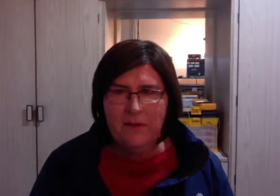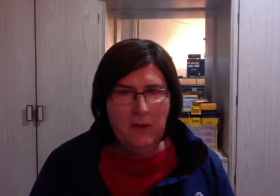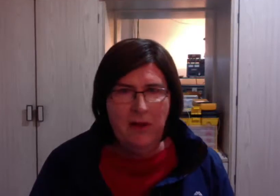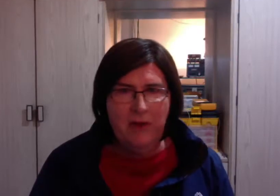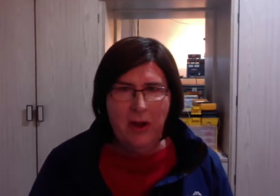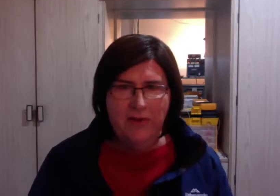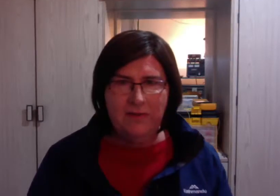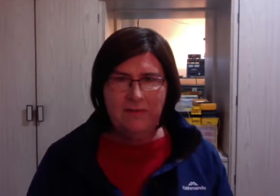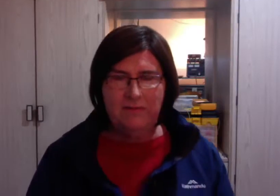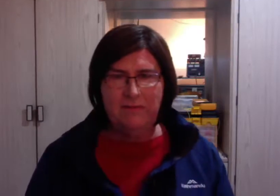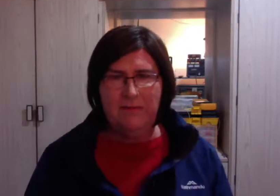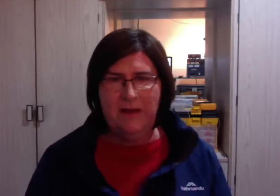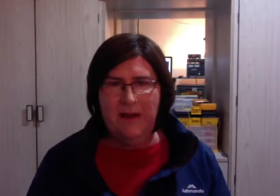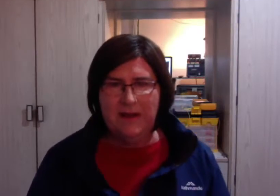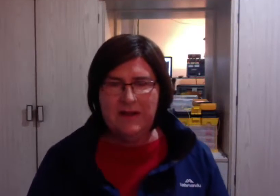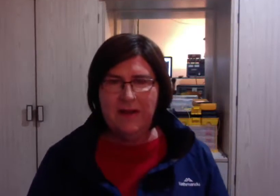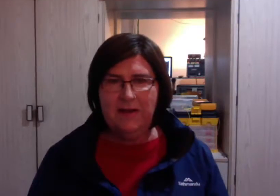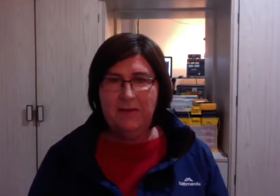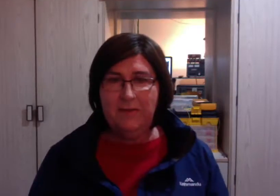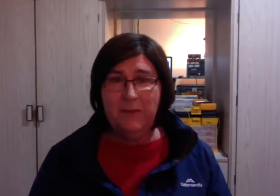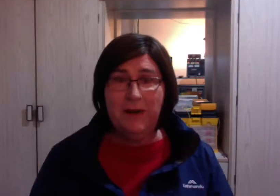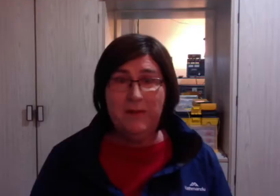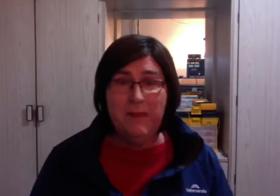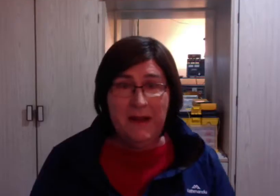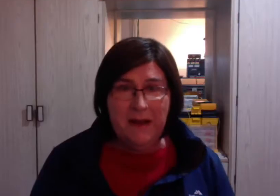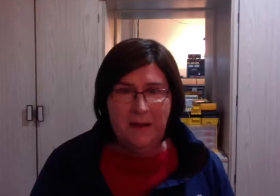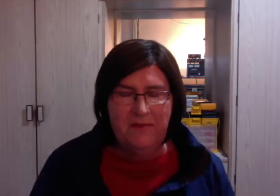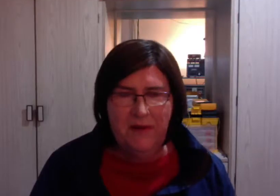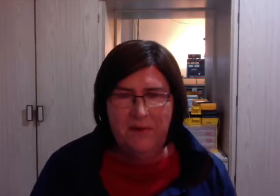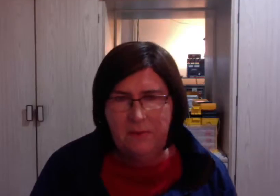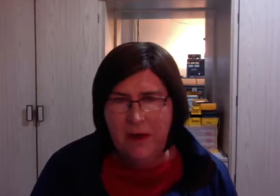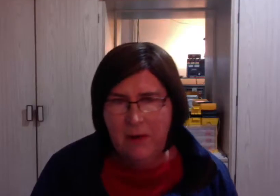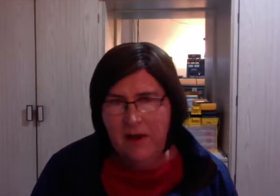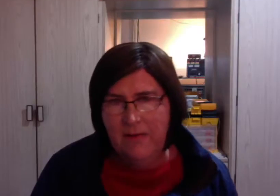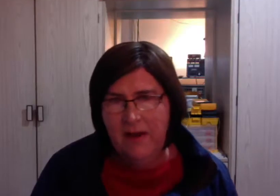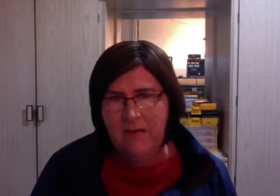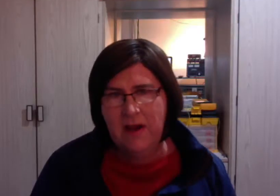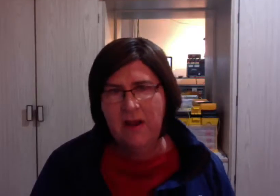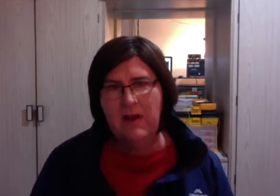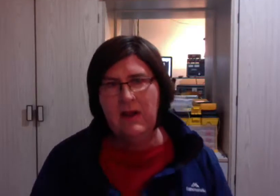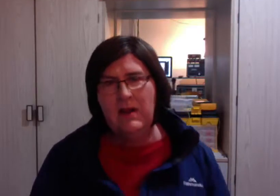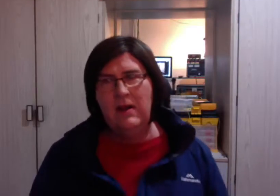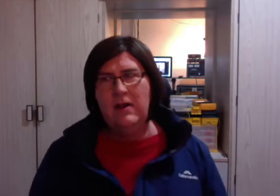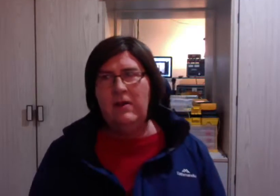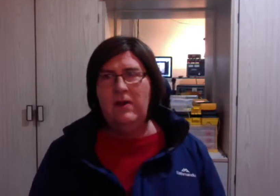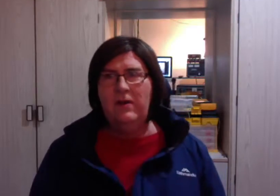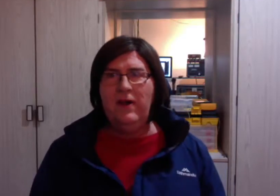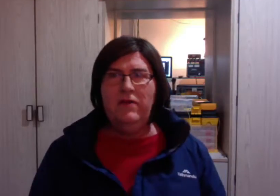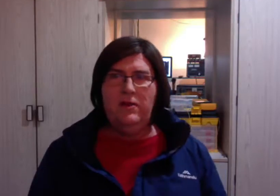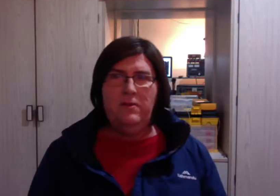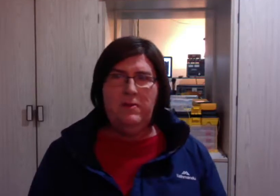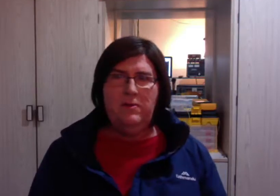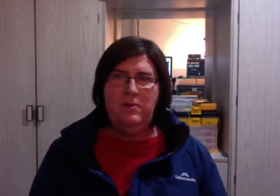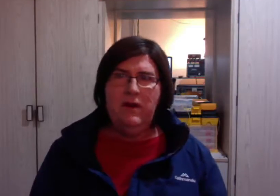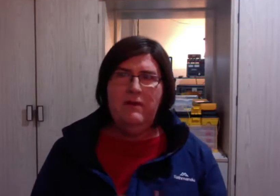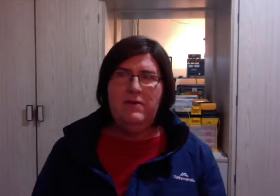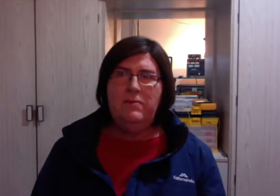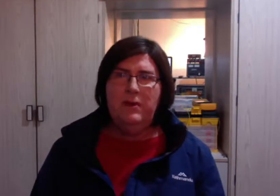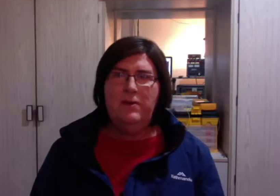we'll overnight at one of the many campsites that we know around that area. Whereas I've heard people arriving at Billaluna